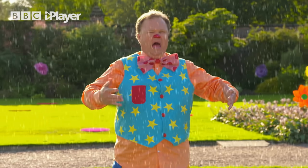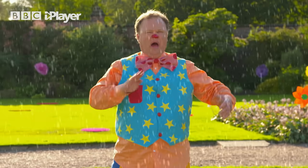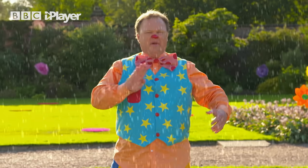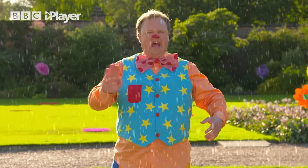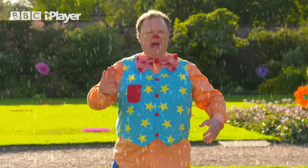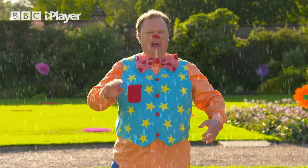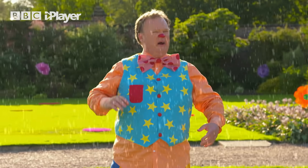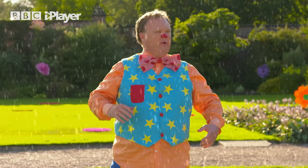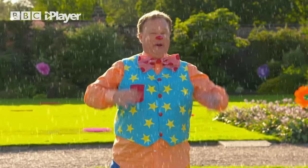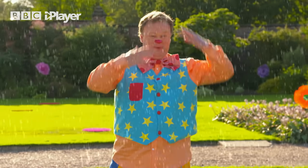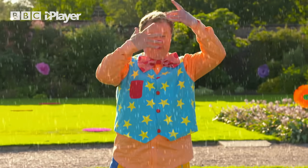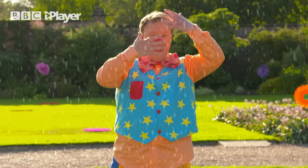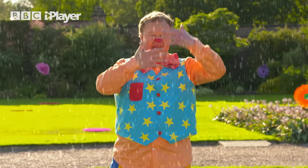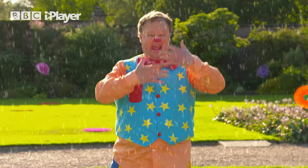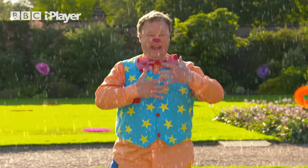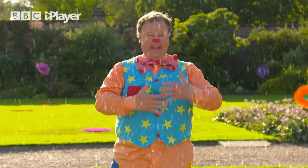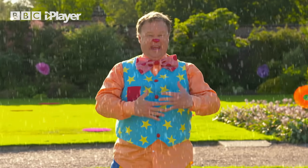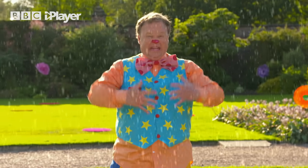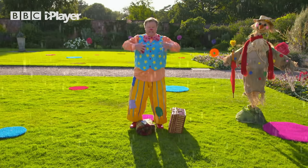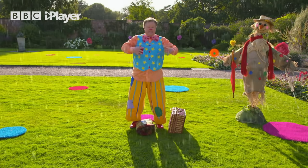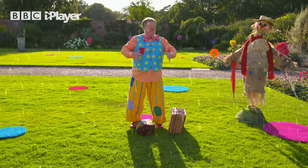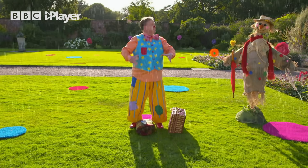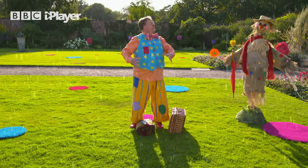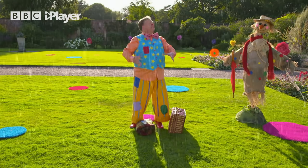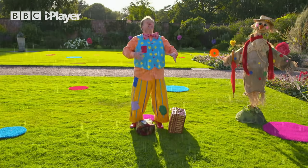Woohoo! Oh no! Rain?